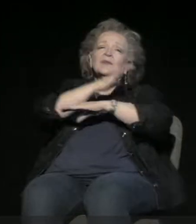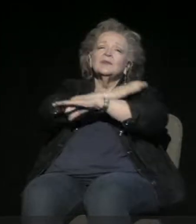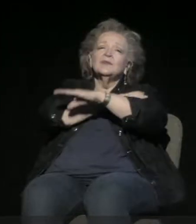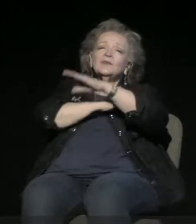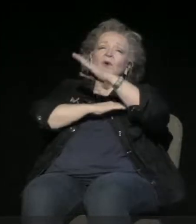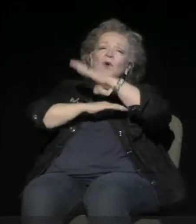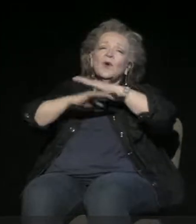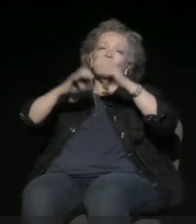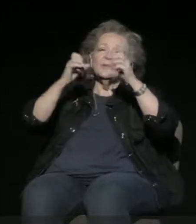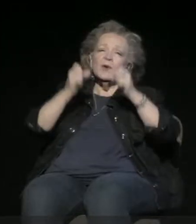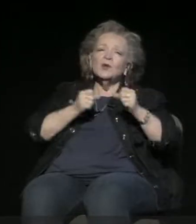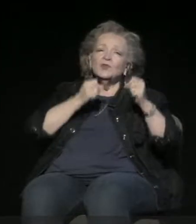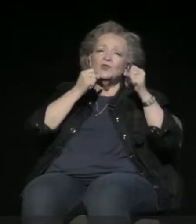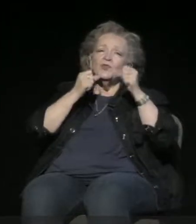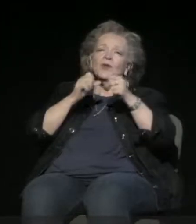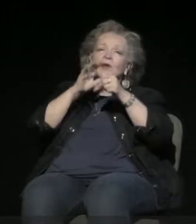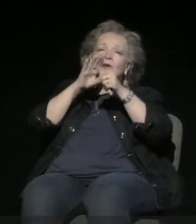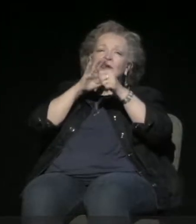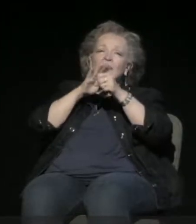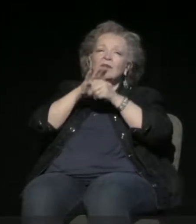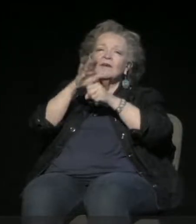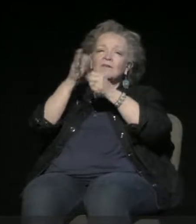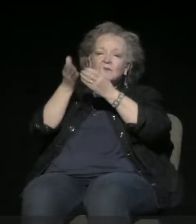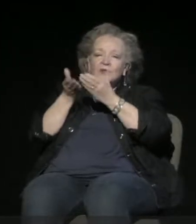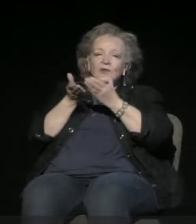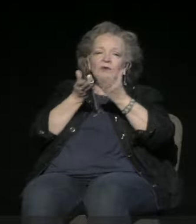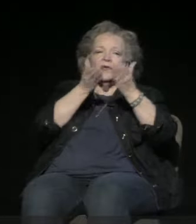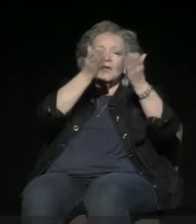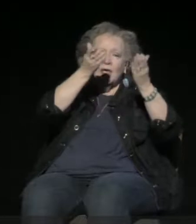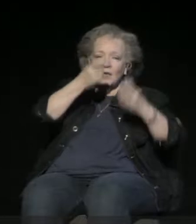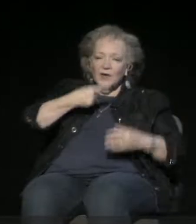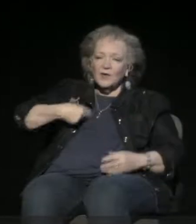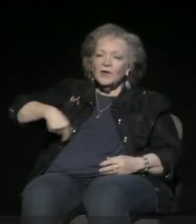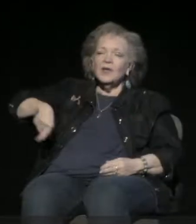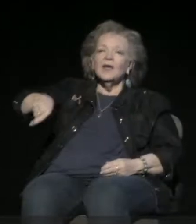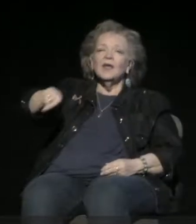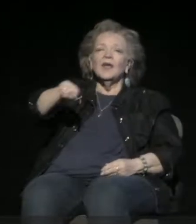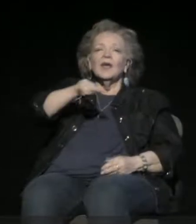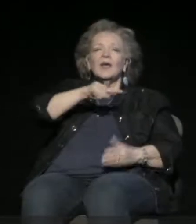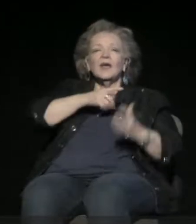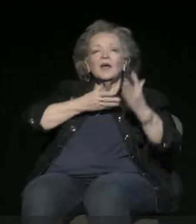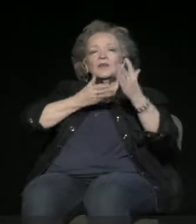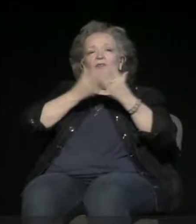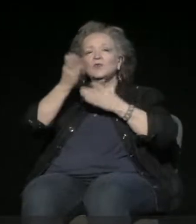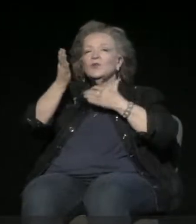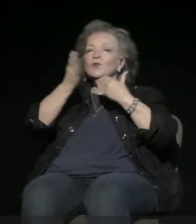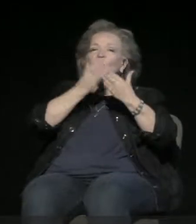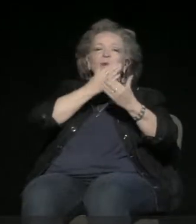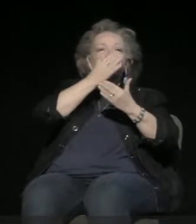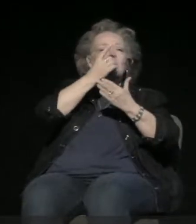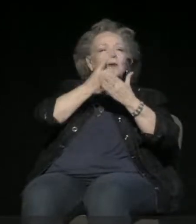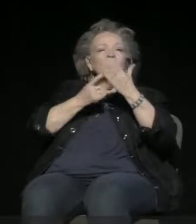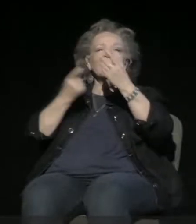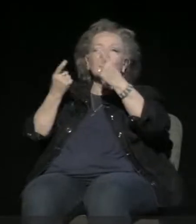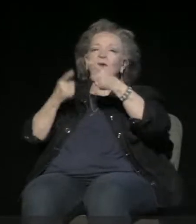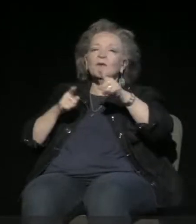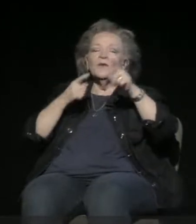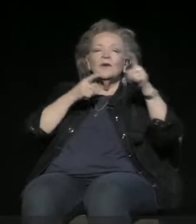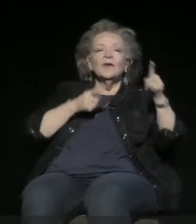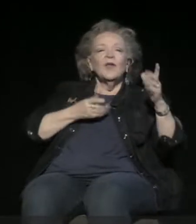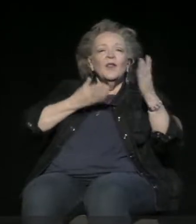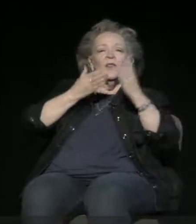are strong enough to carry me through it all, by the